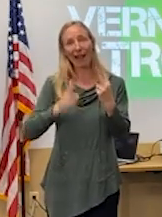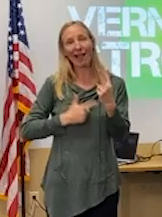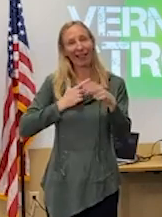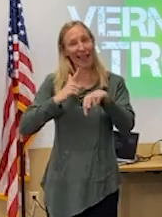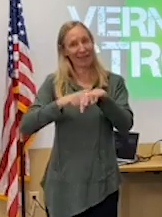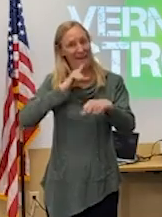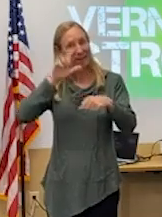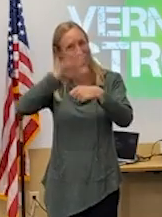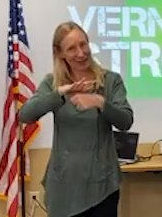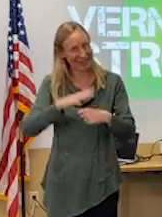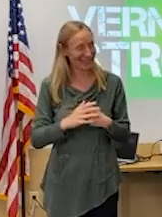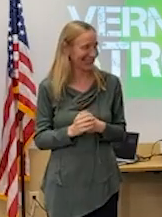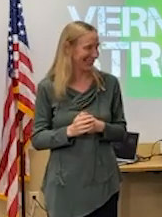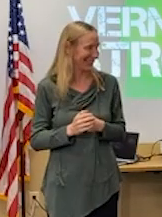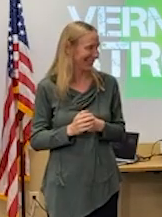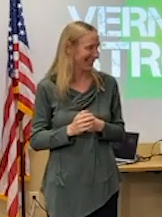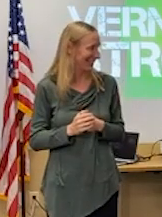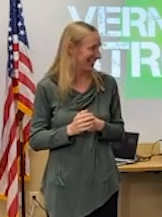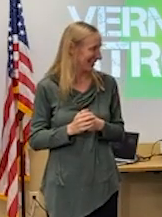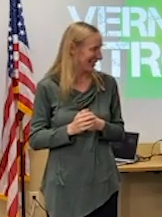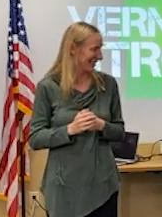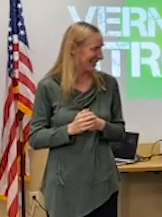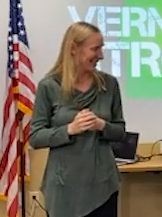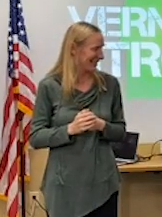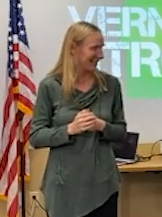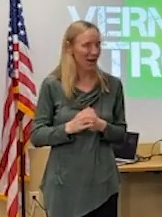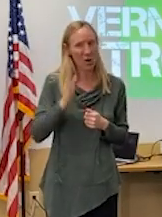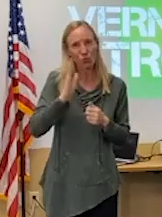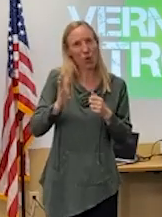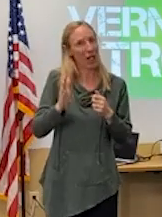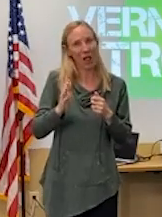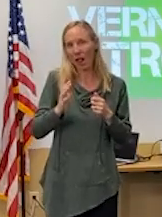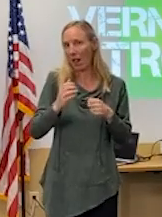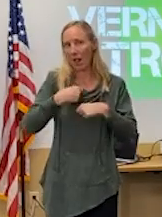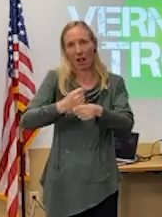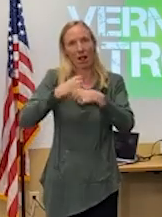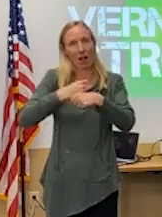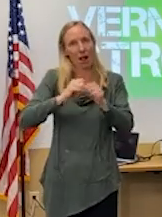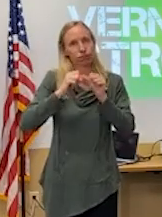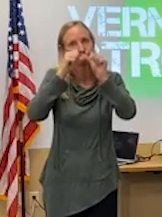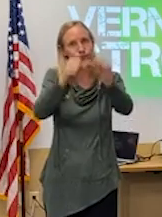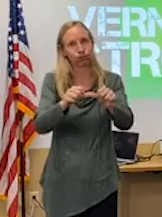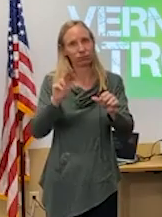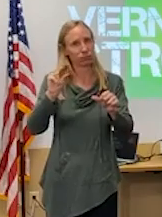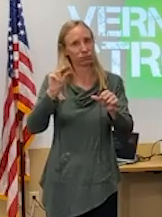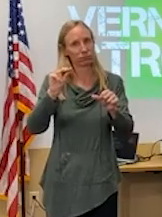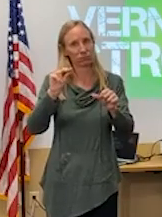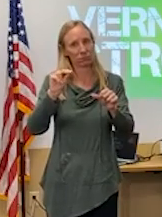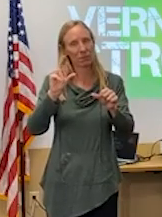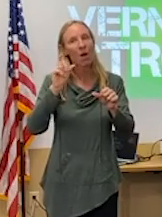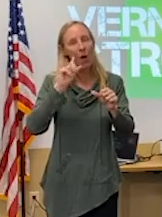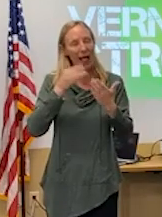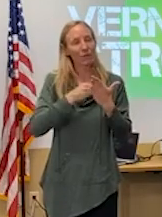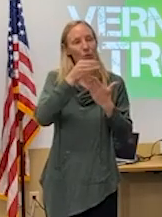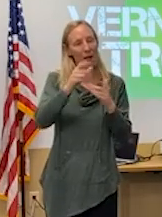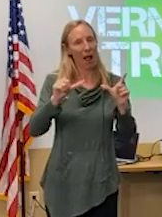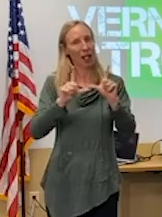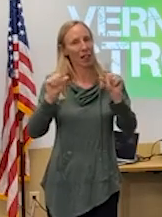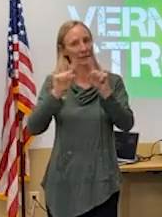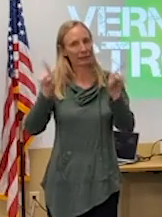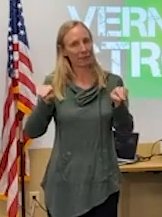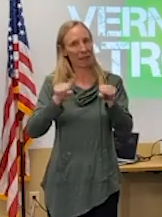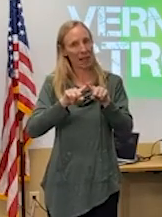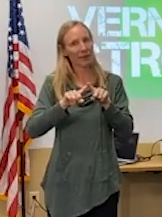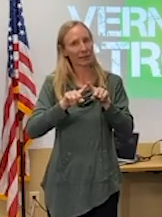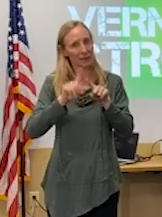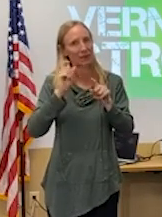lifetime guarantee, but it is going to be a very small run, and these socks are only available for purchase alongside a license plate. You